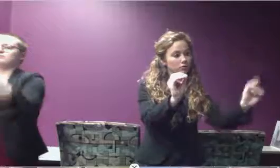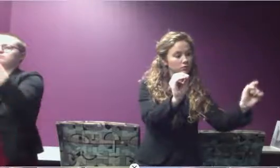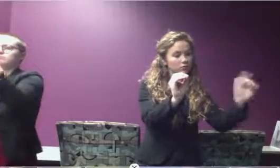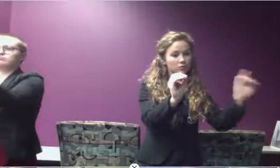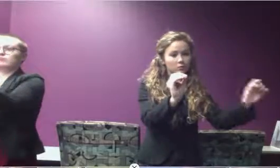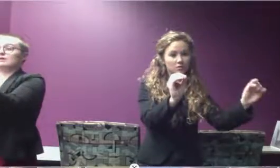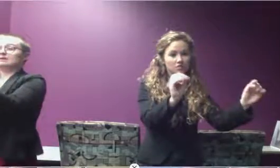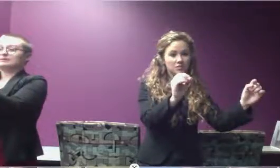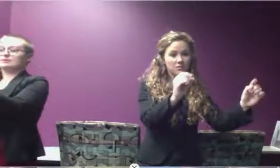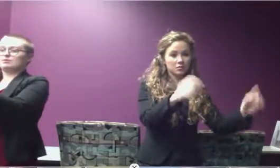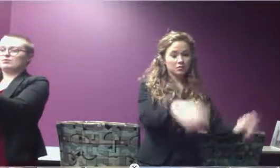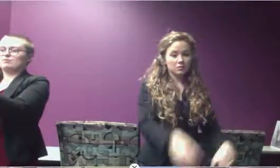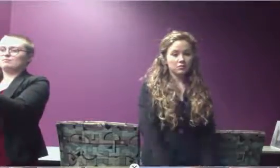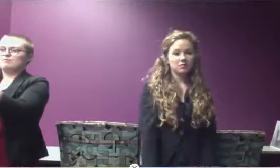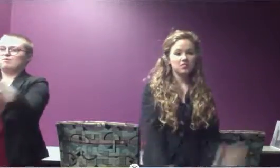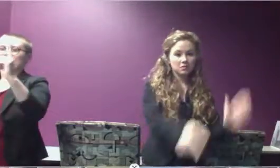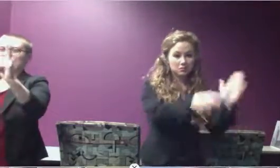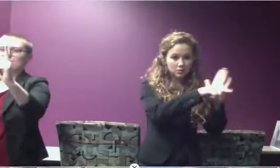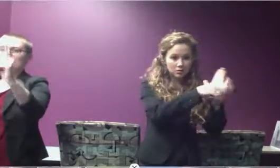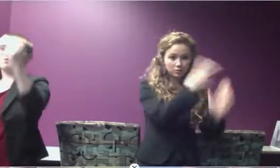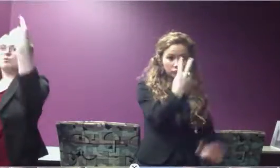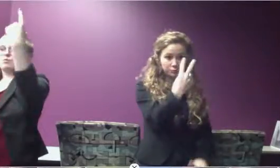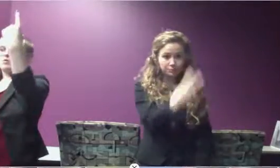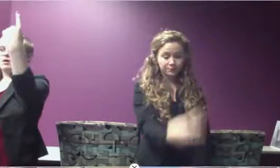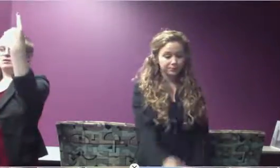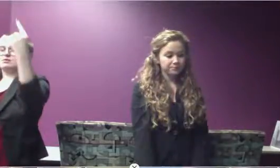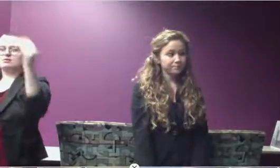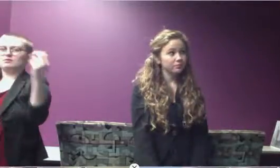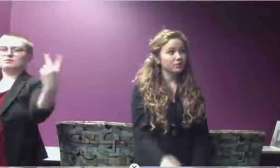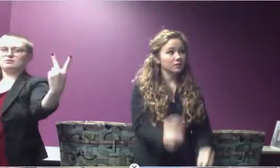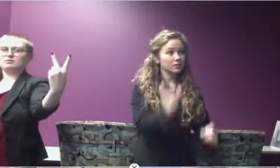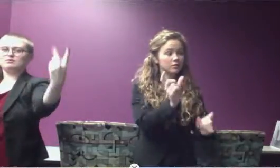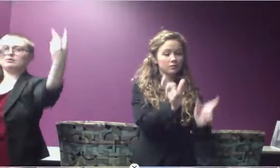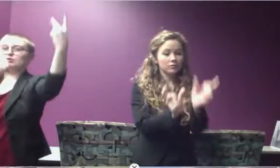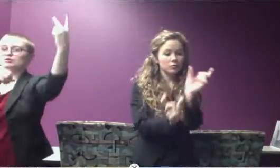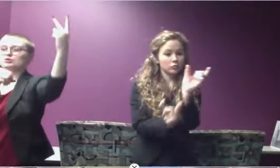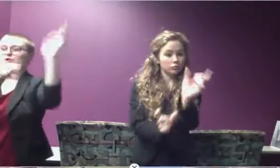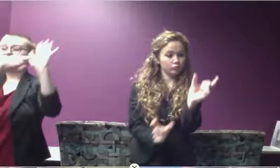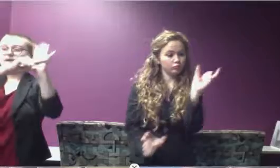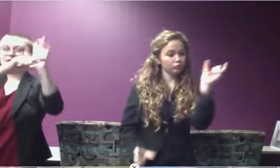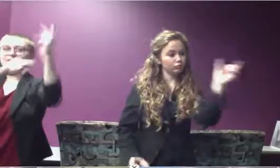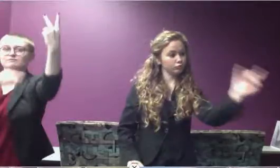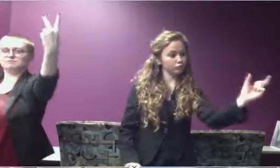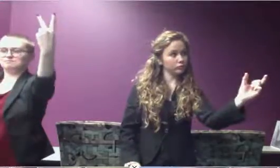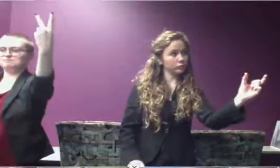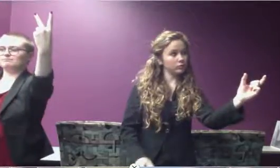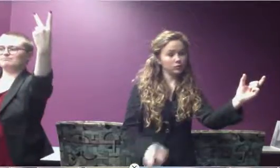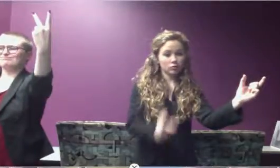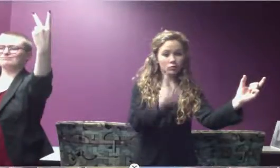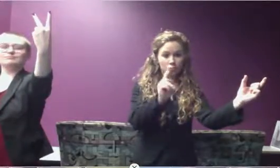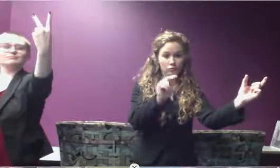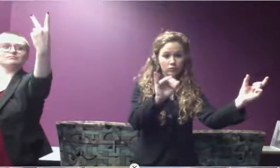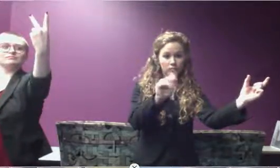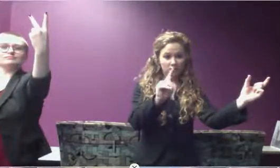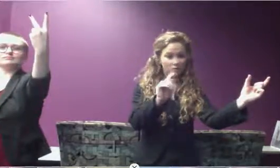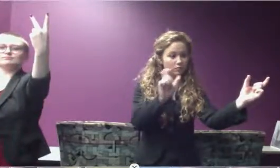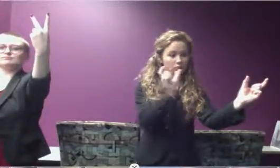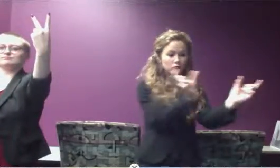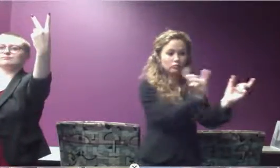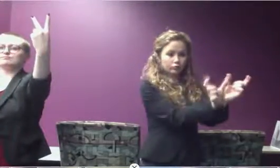So 0 on the other direction, you're going to go to -1, and then the next unit over is -2.